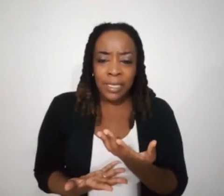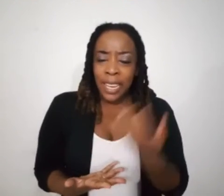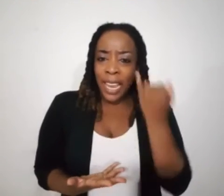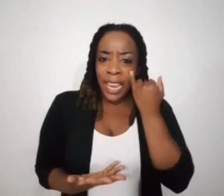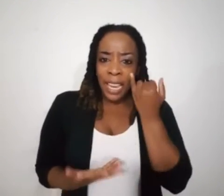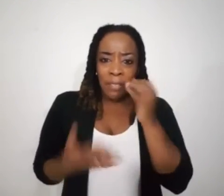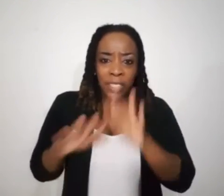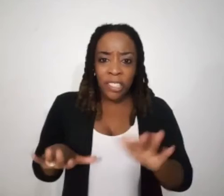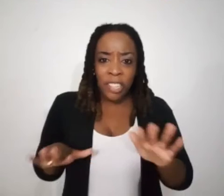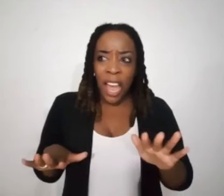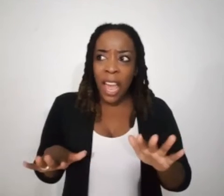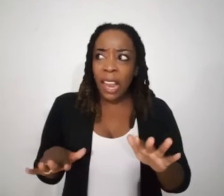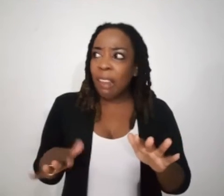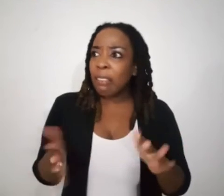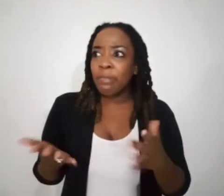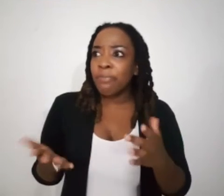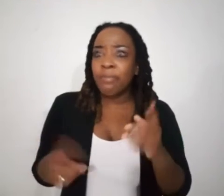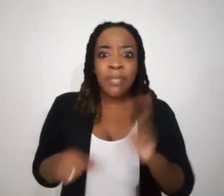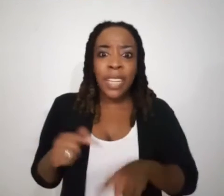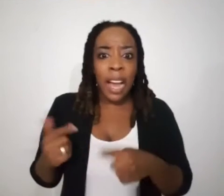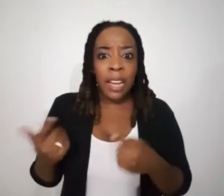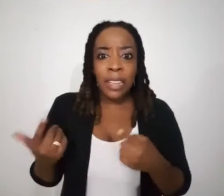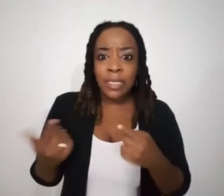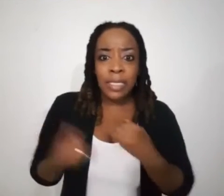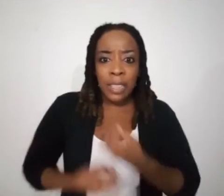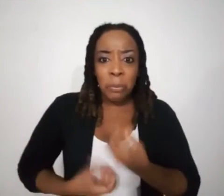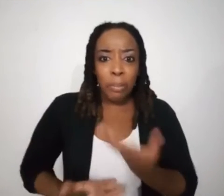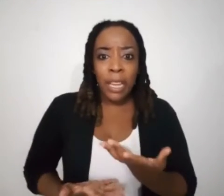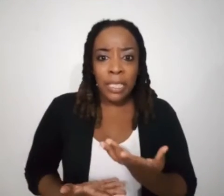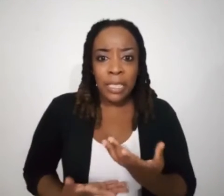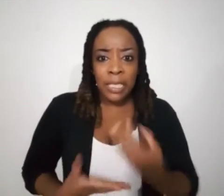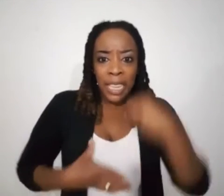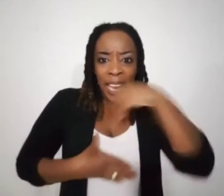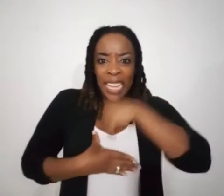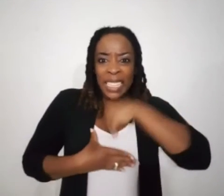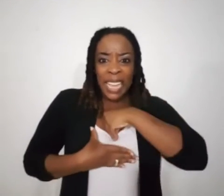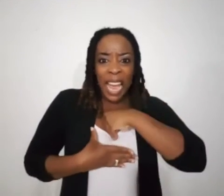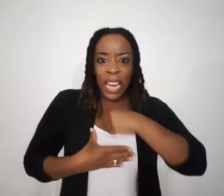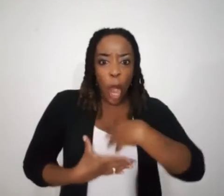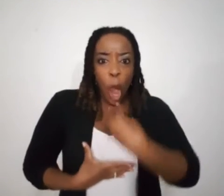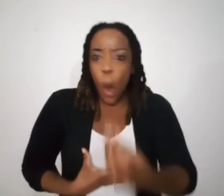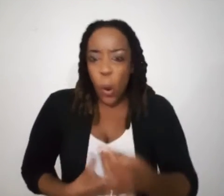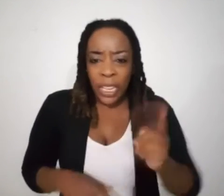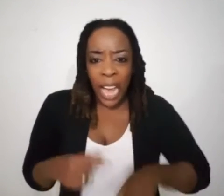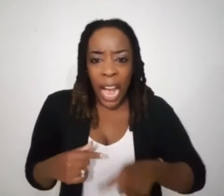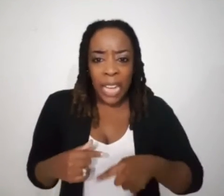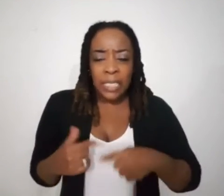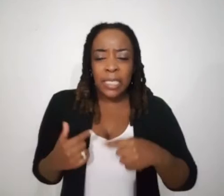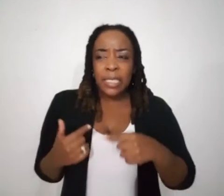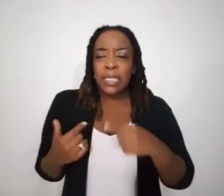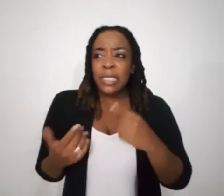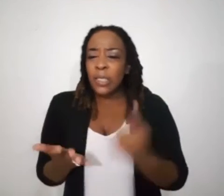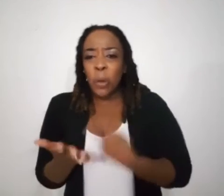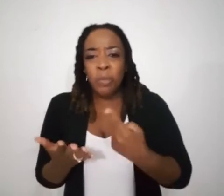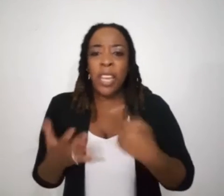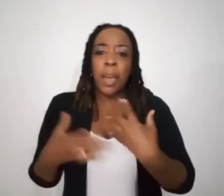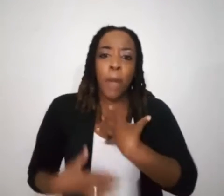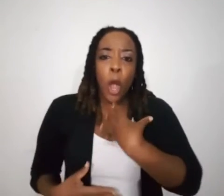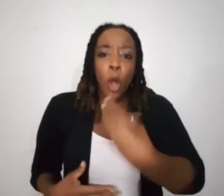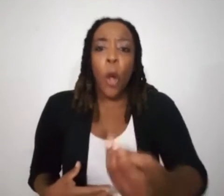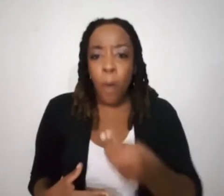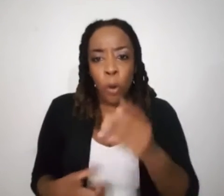may get a tantrum. So children with disabilities, we try to help them to express themselves